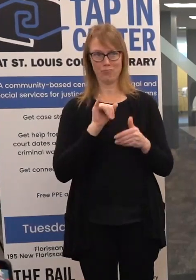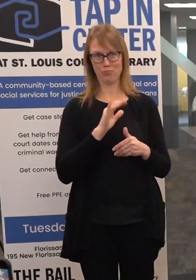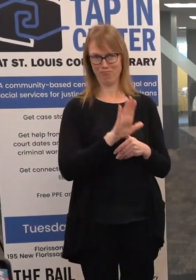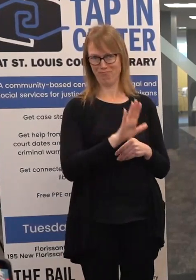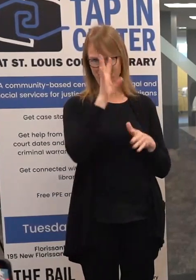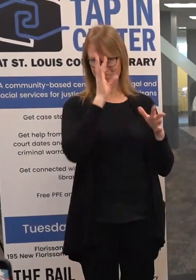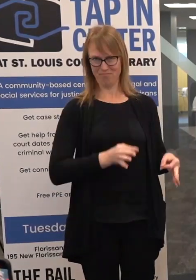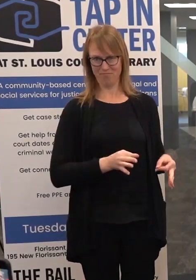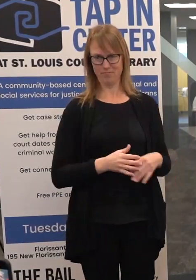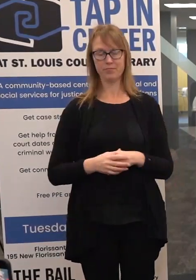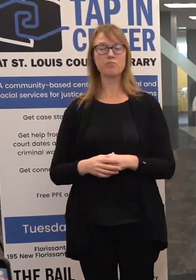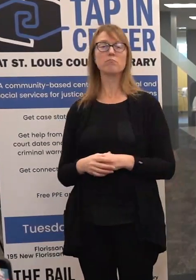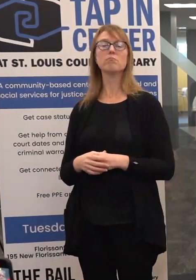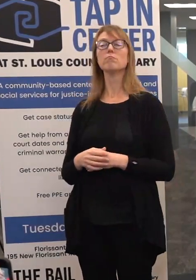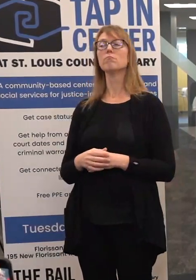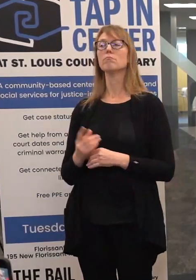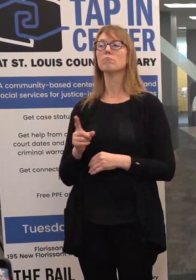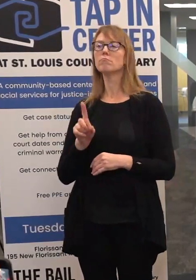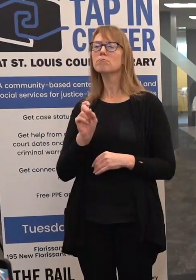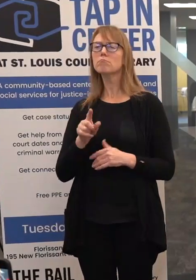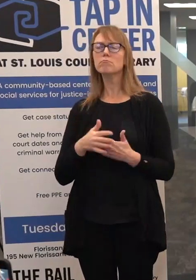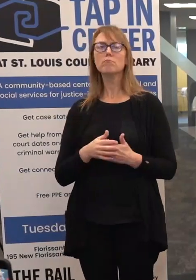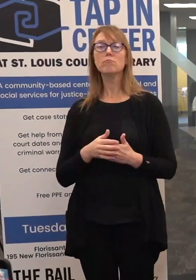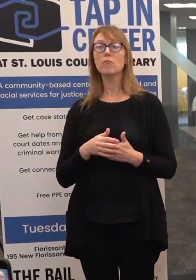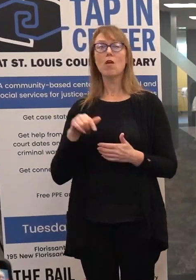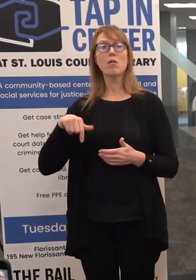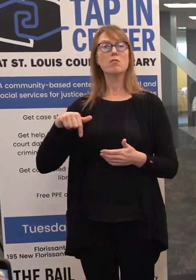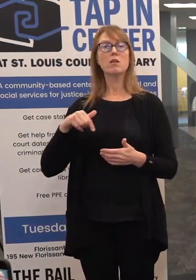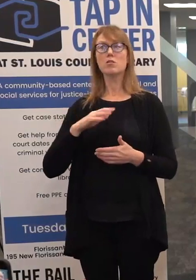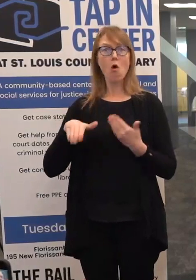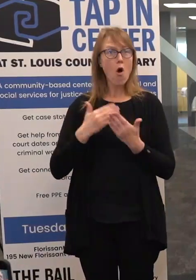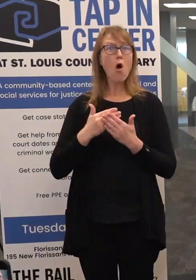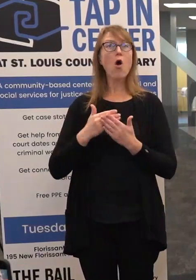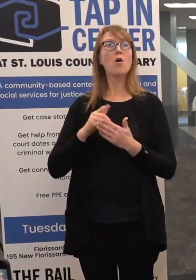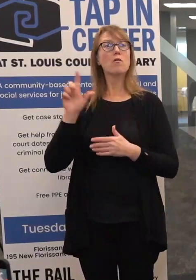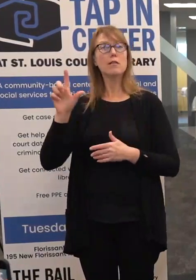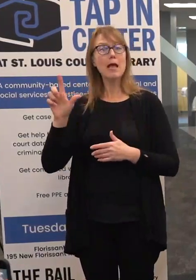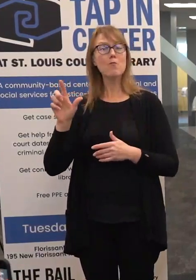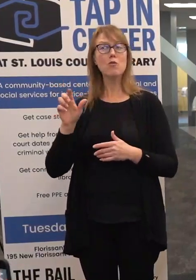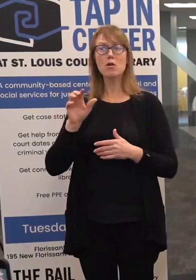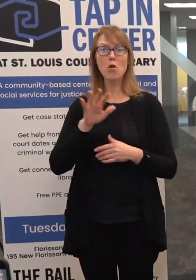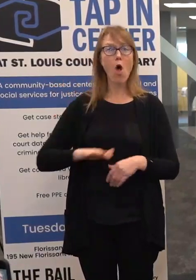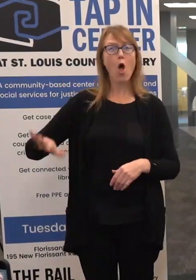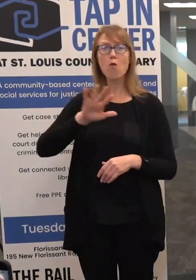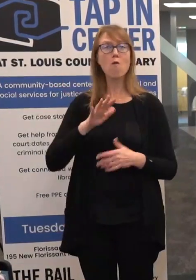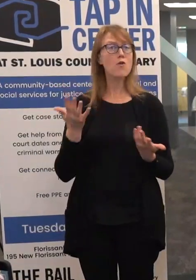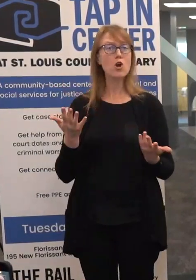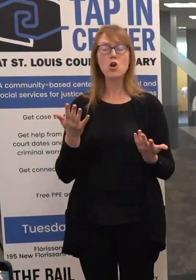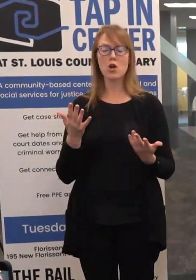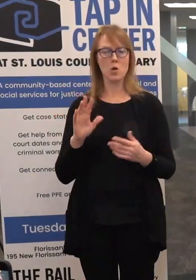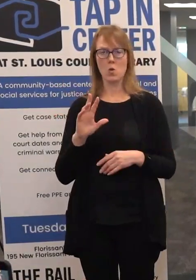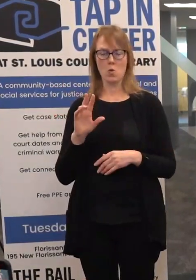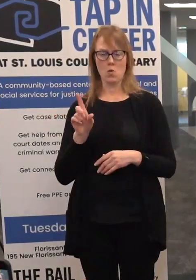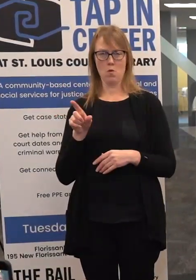Is this in, I think you may have mentioned this, but is this in all St. Louis County libraries or just several locations? The Tap In Center is here at